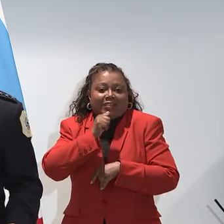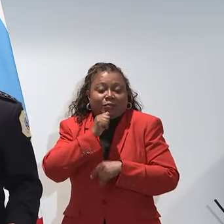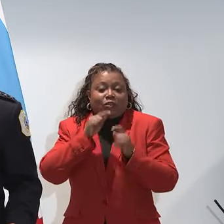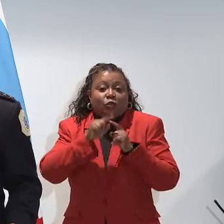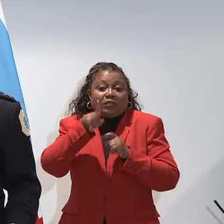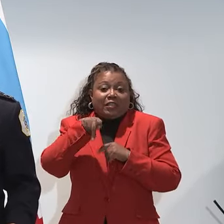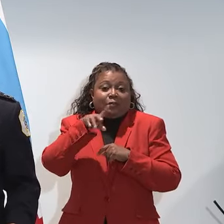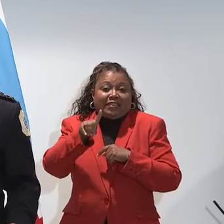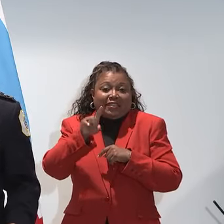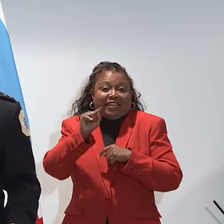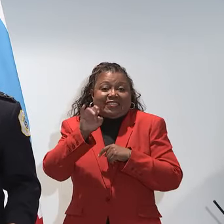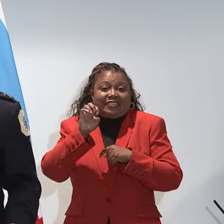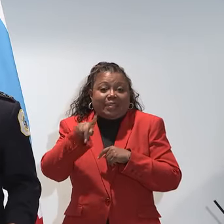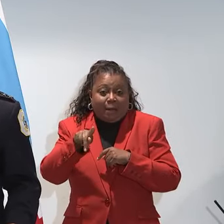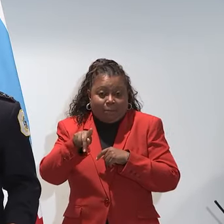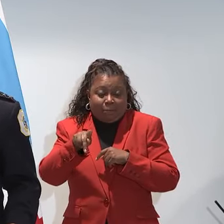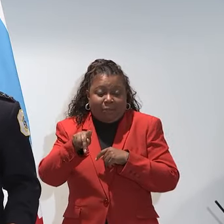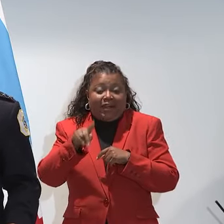to